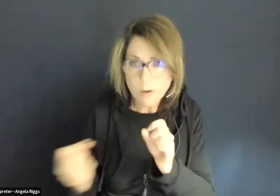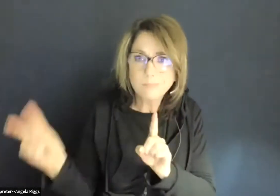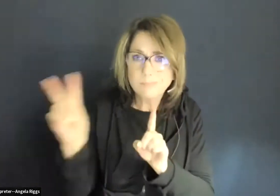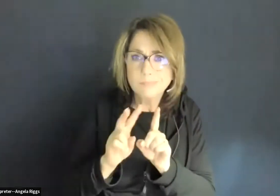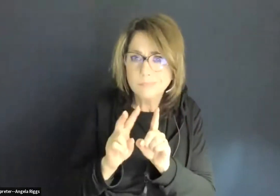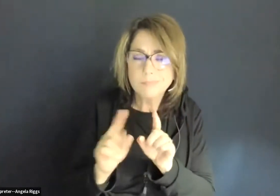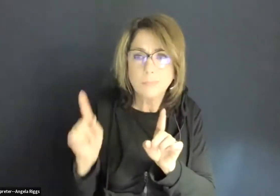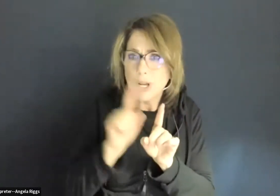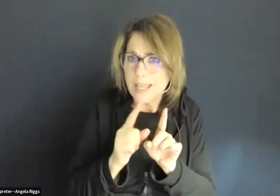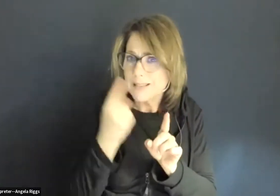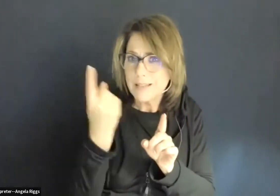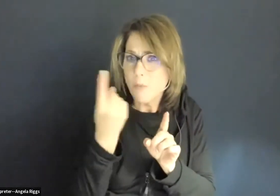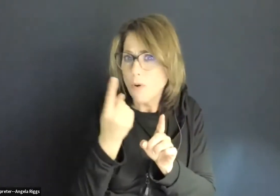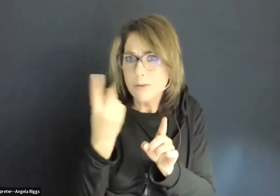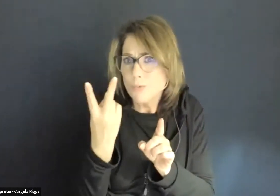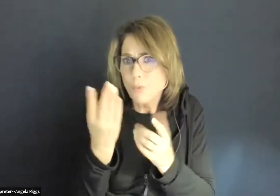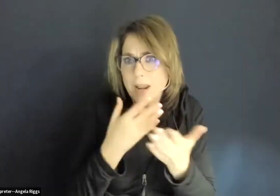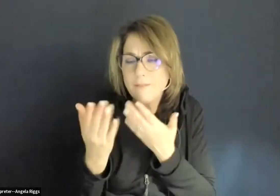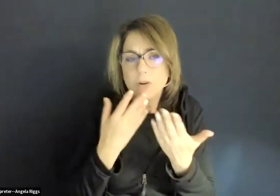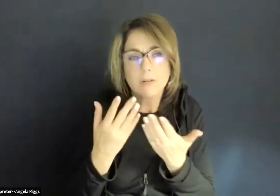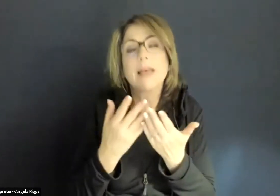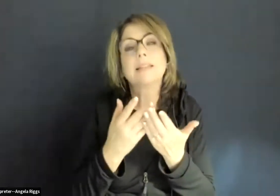support and advocacy in action.